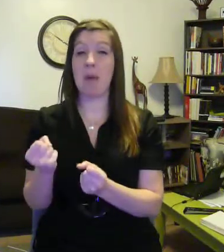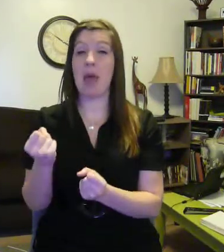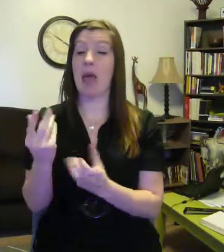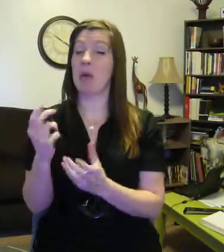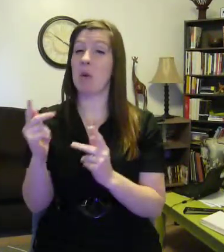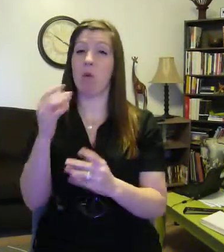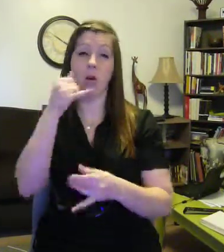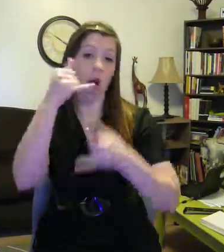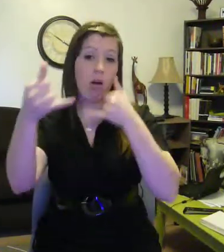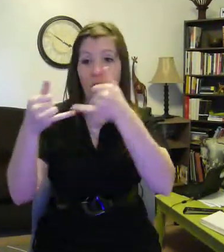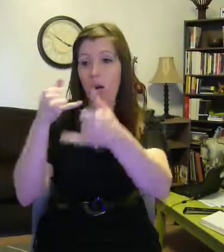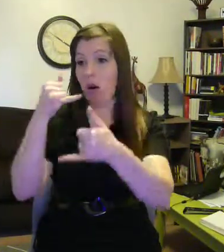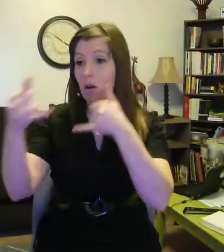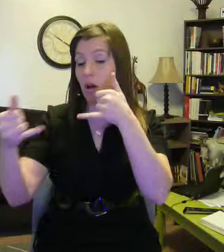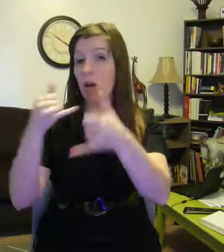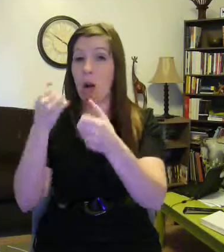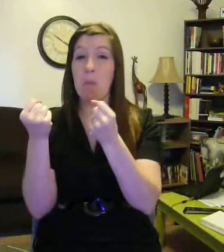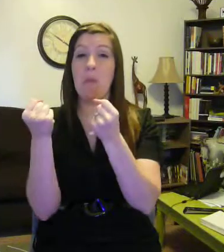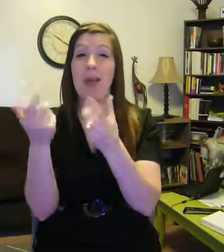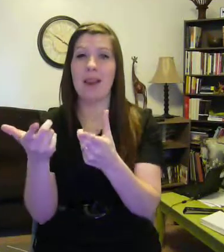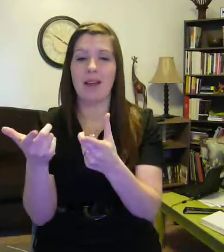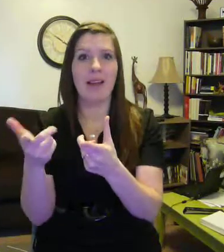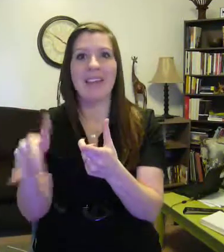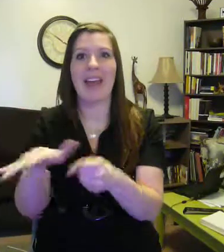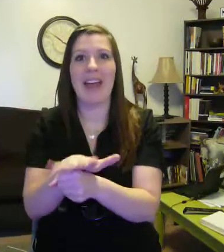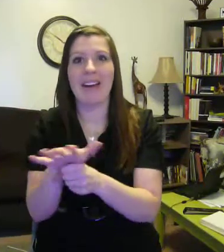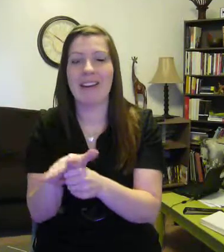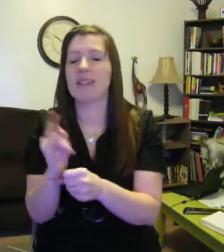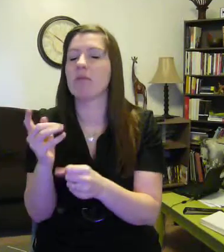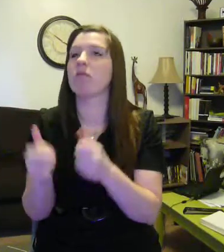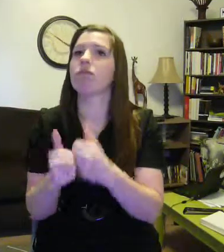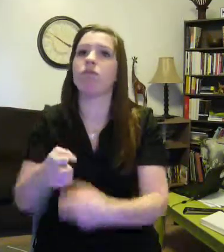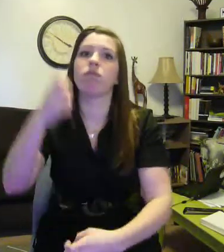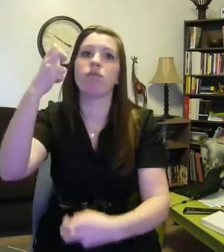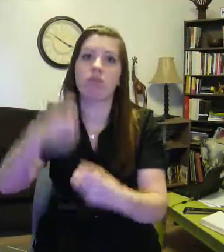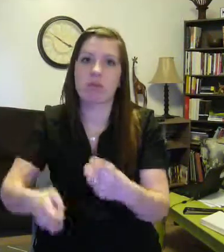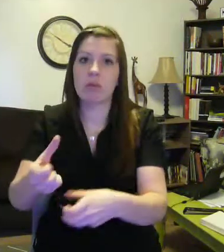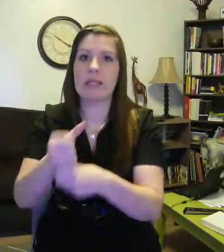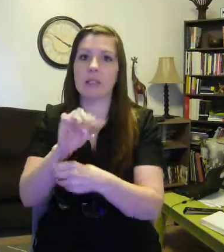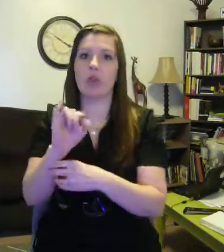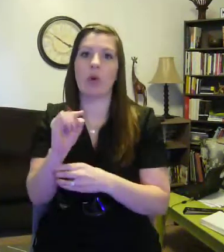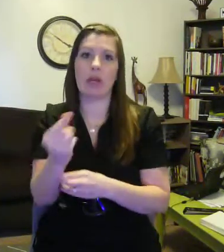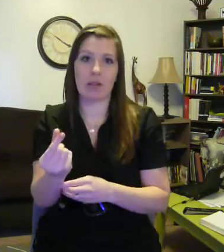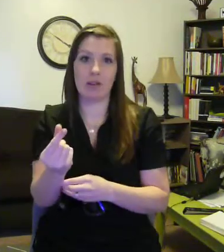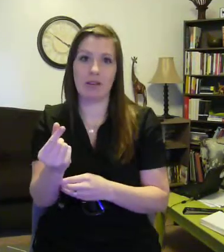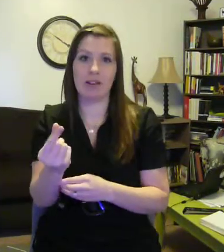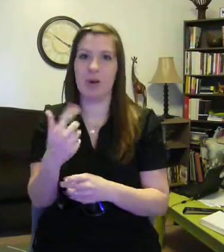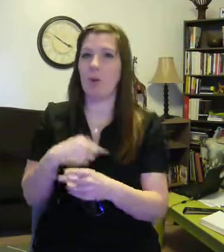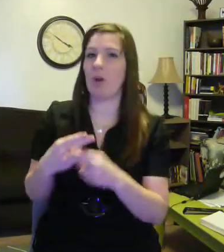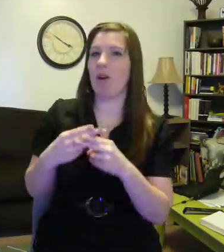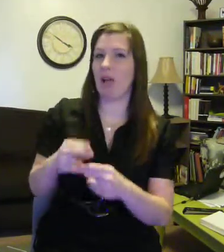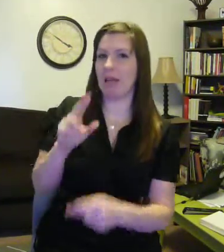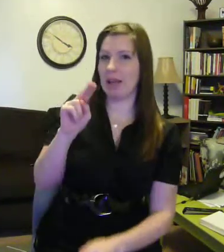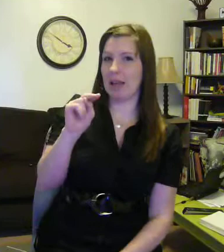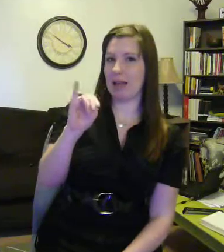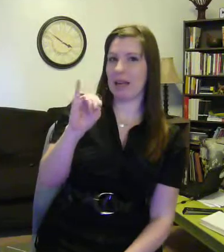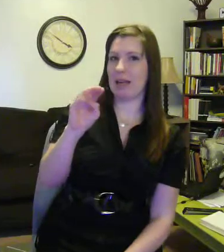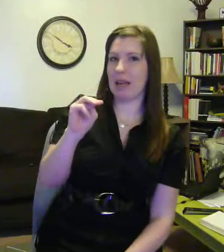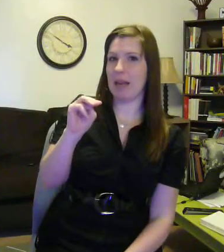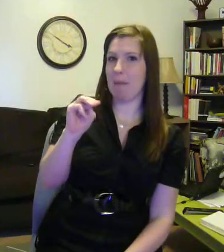most difficult to get zoning, because the people, we call it the NIMBY syndrome, not in my